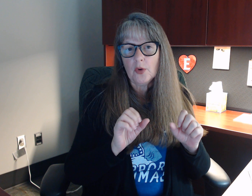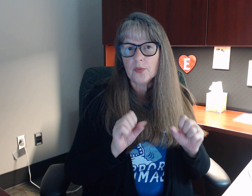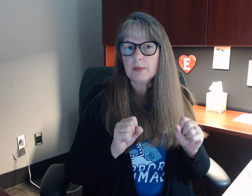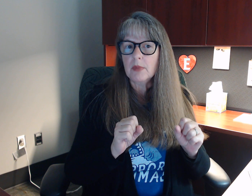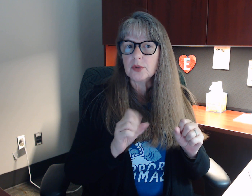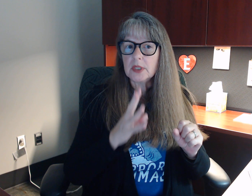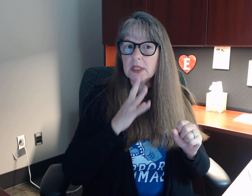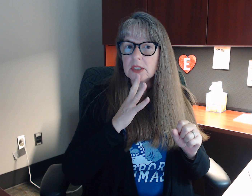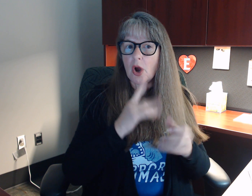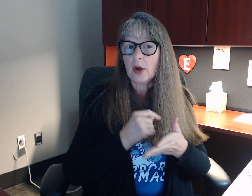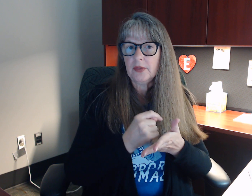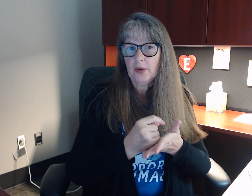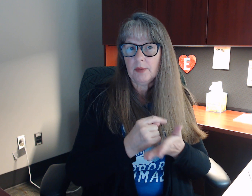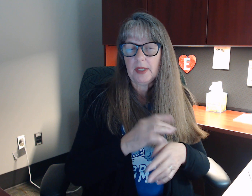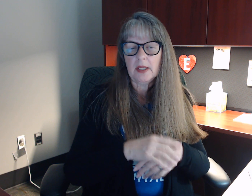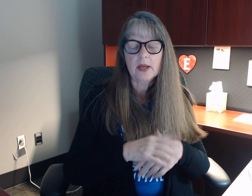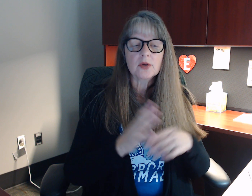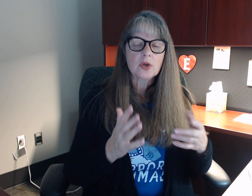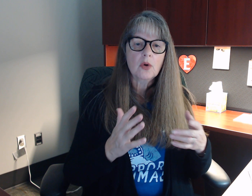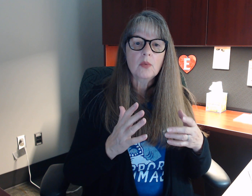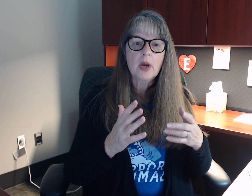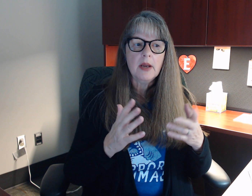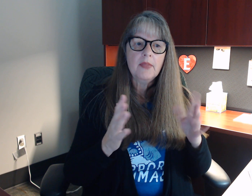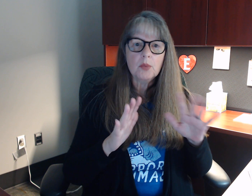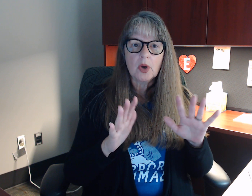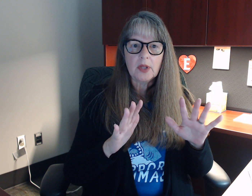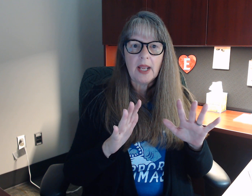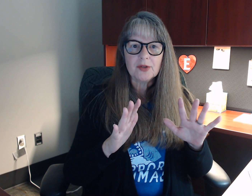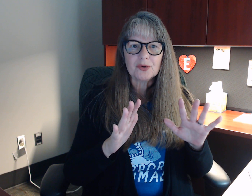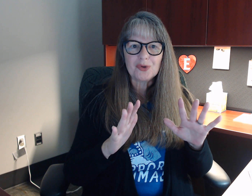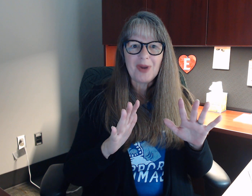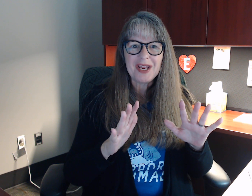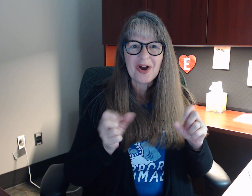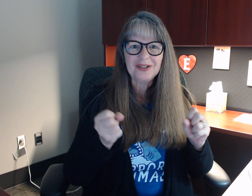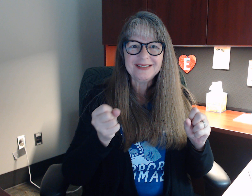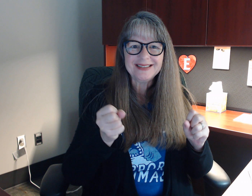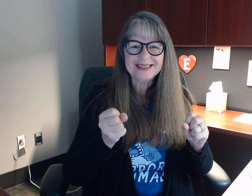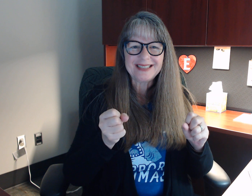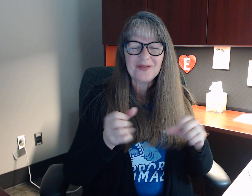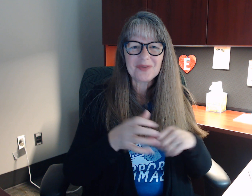that mostly is talk therapy. So, and then we'll go to counselor. So hang on, stay with me.